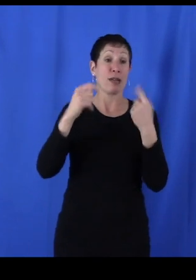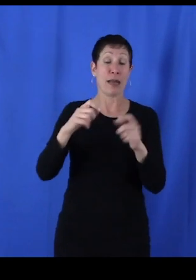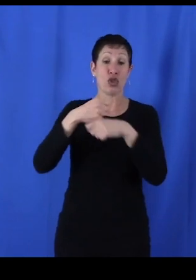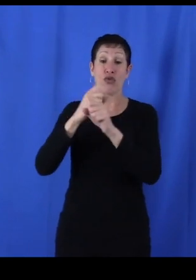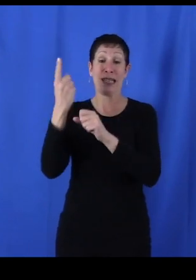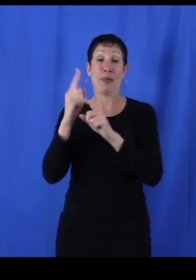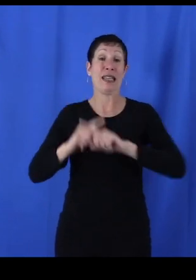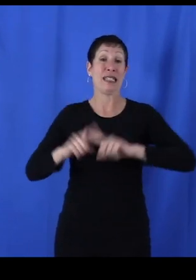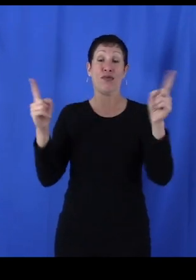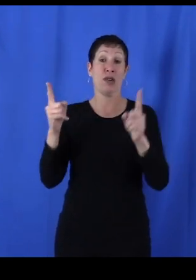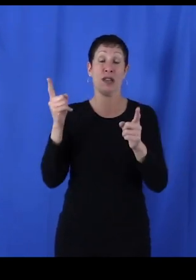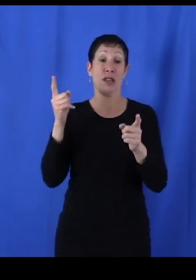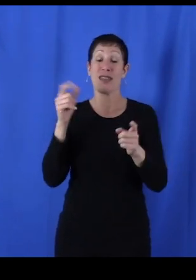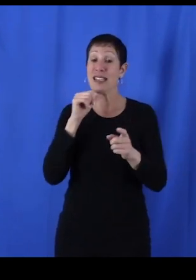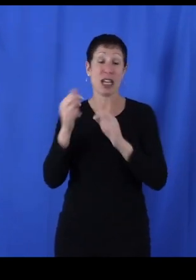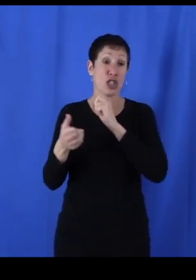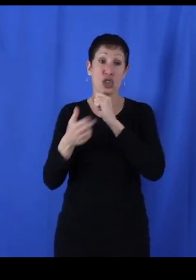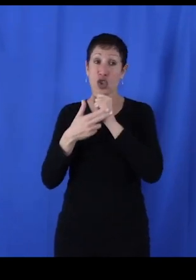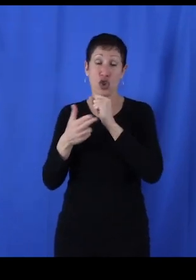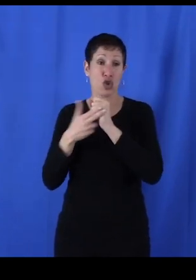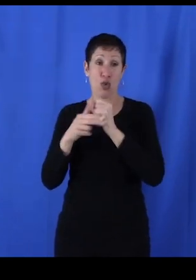So that's basically my question. Great.